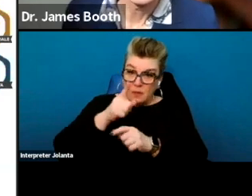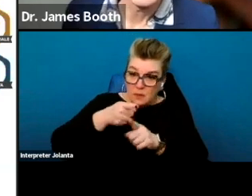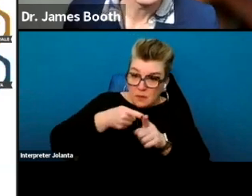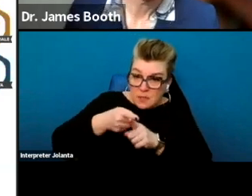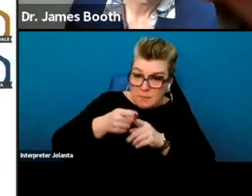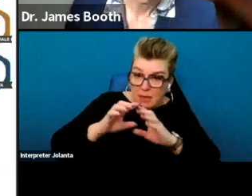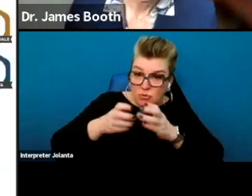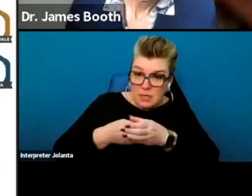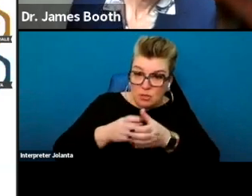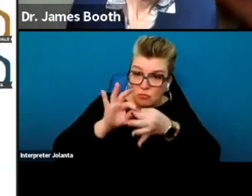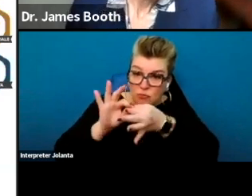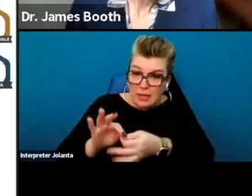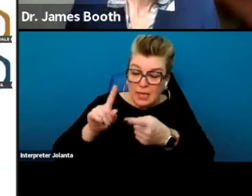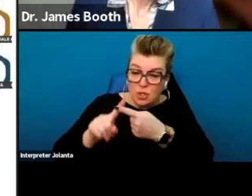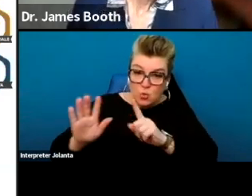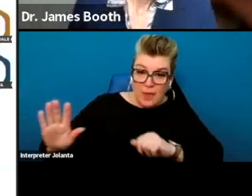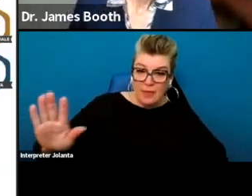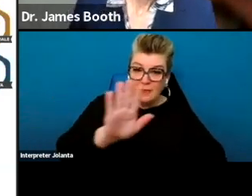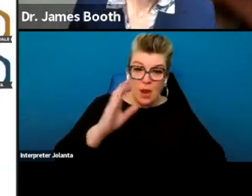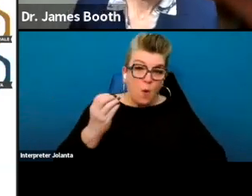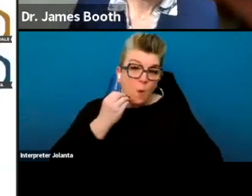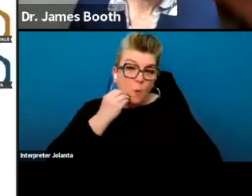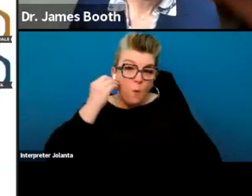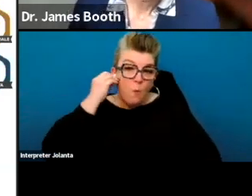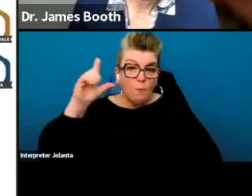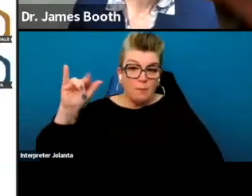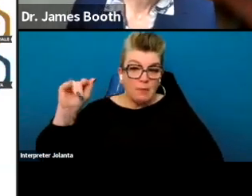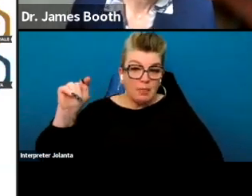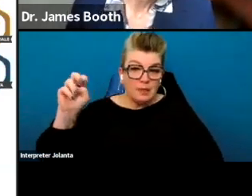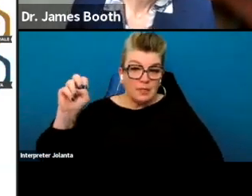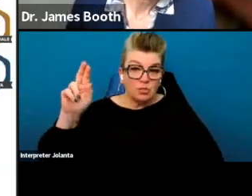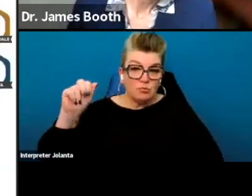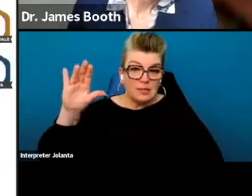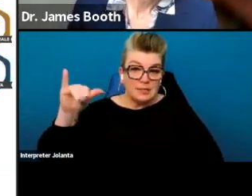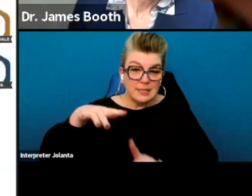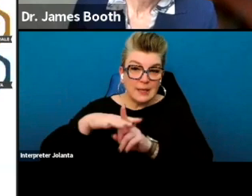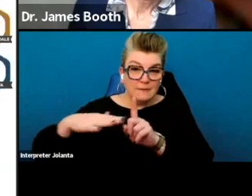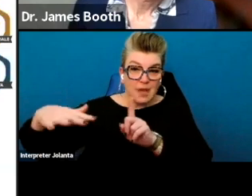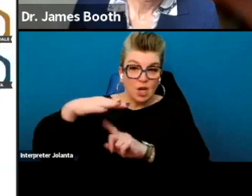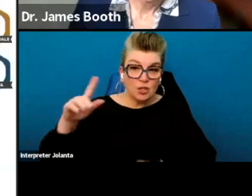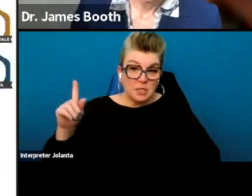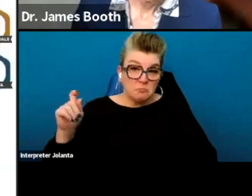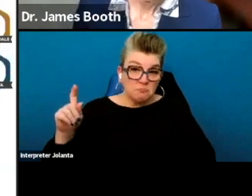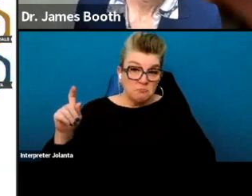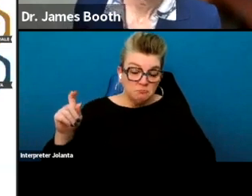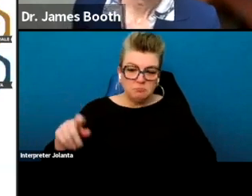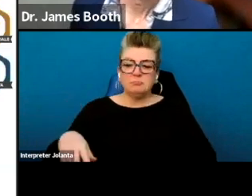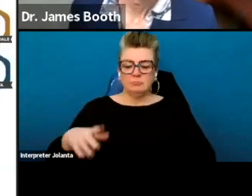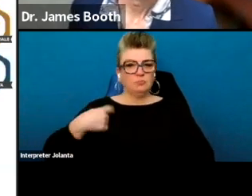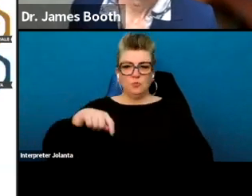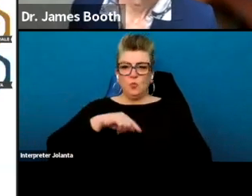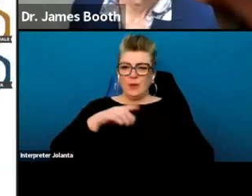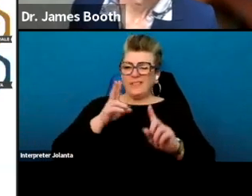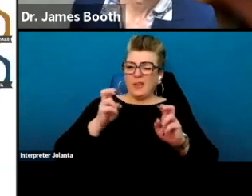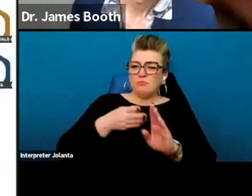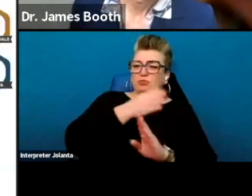literacy environment. So we pre-registered this project, and I can present to you some preliminary